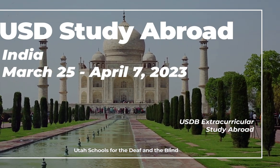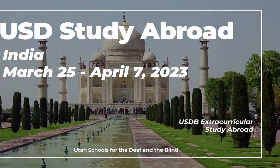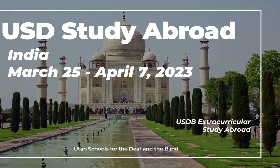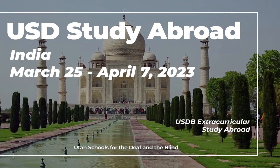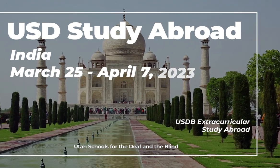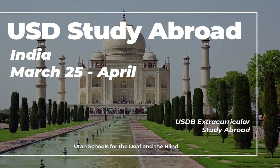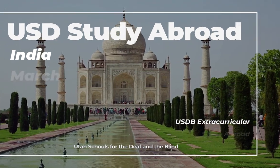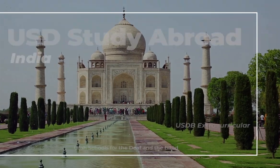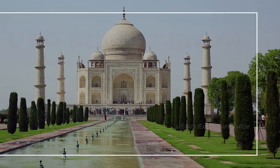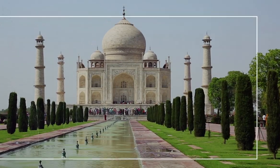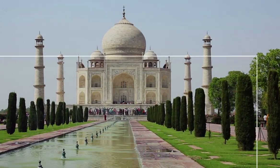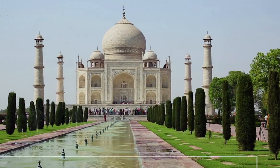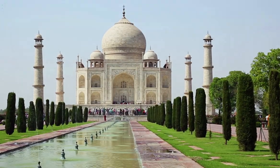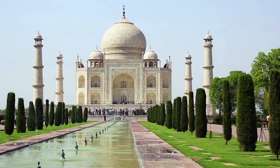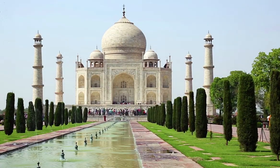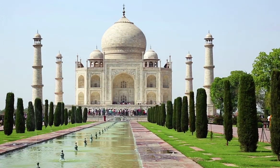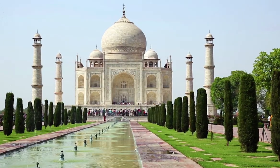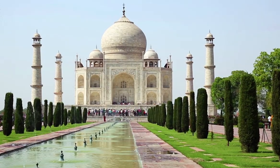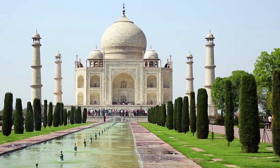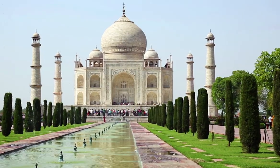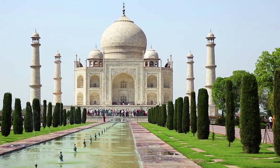famous landmarks and the tours they took are also shown.